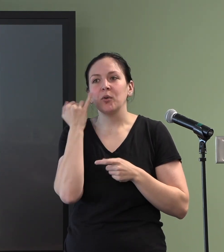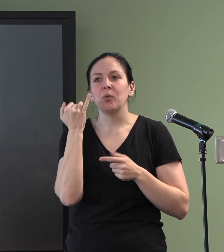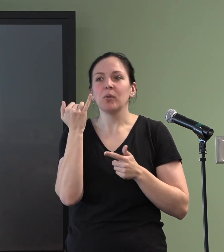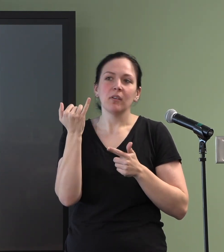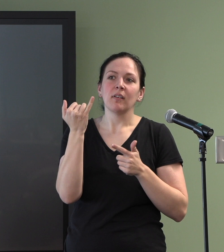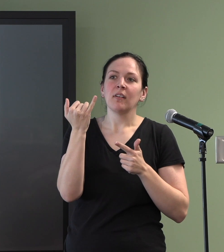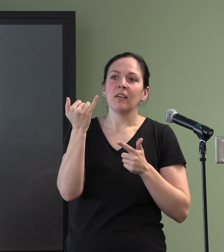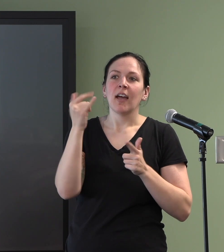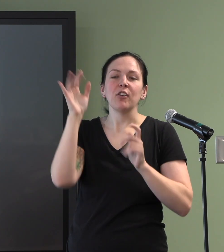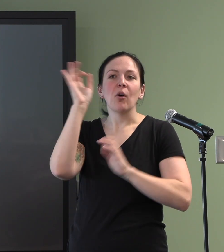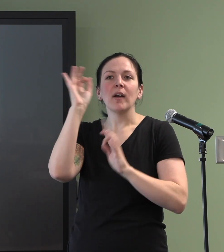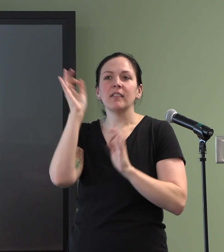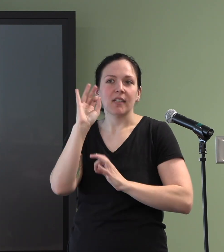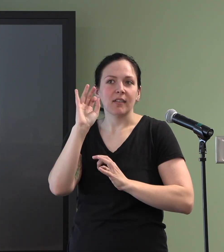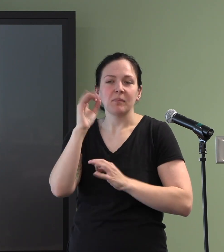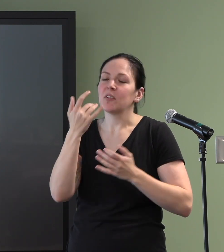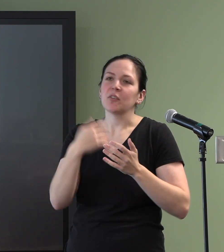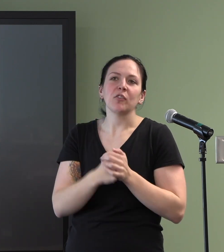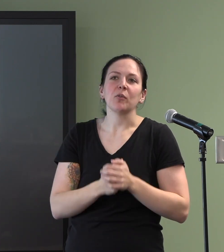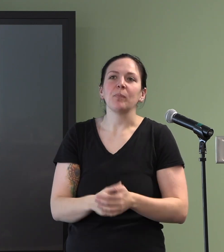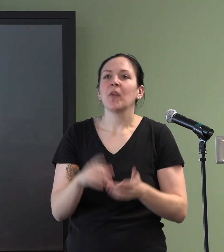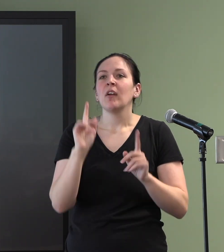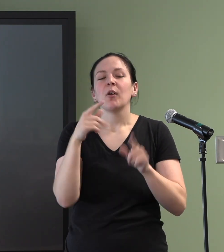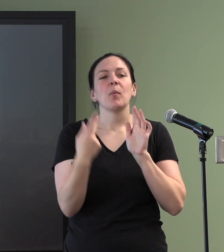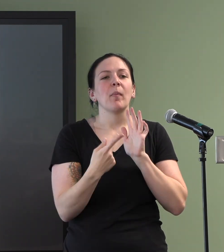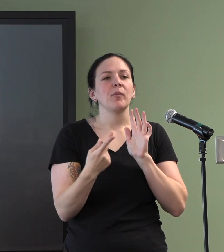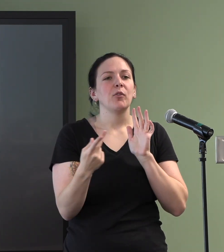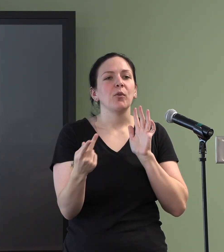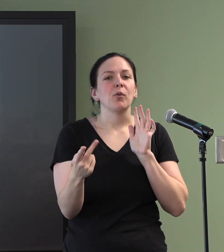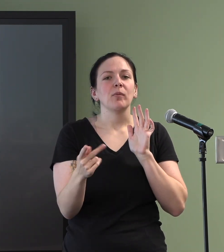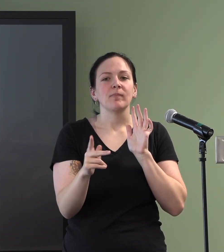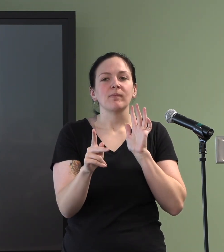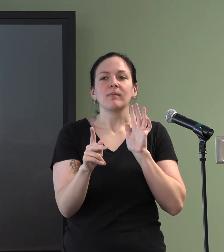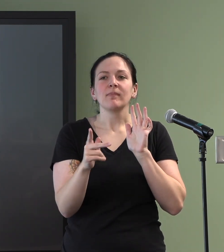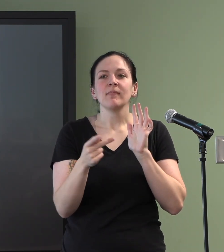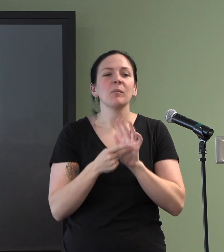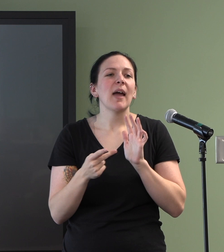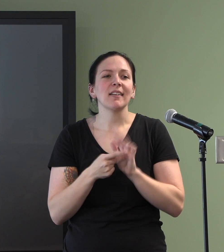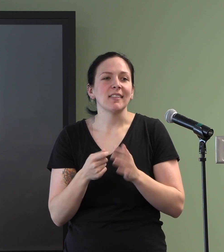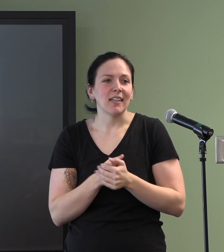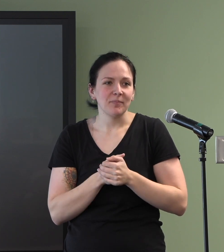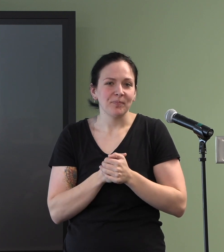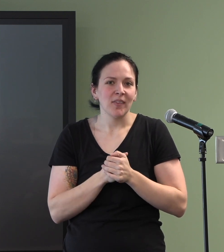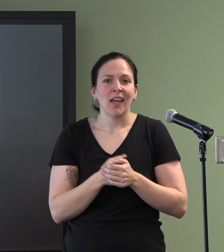you had no idea, here's a good one, go to Pakistan